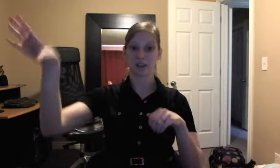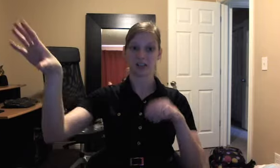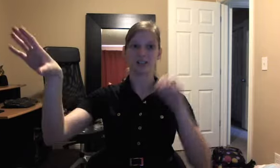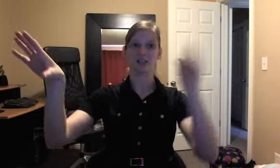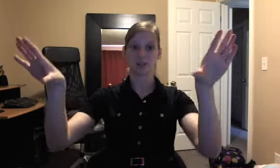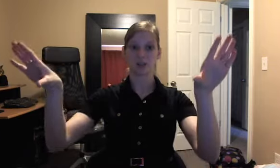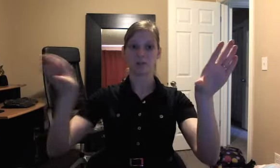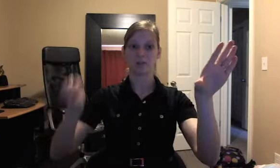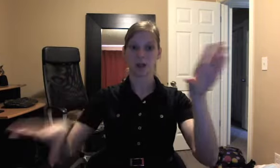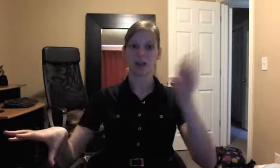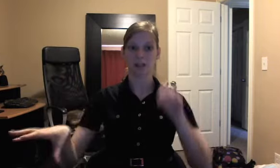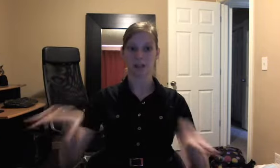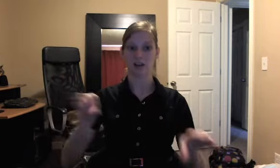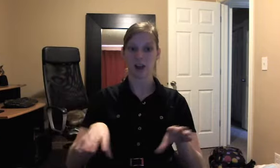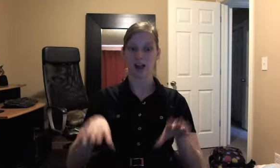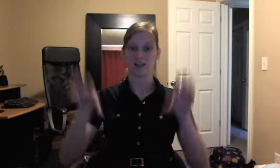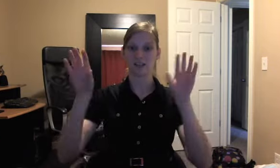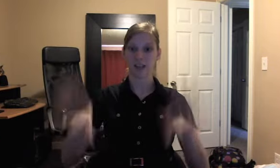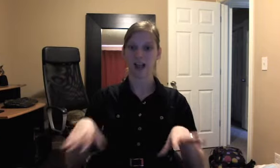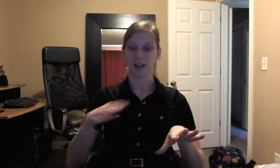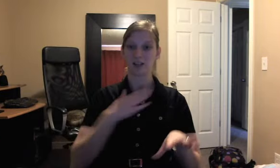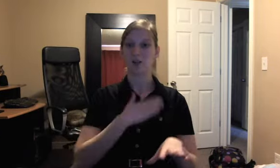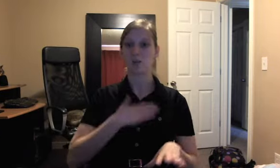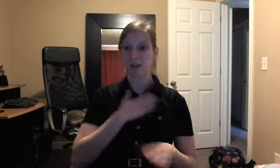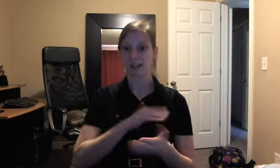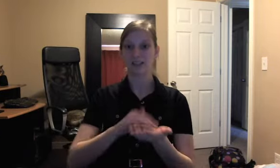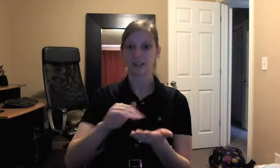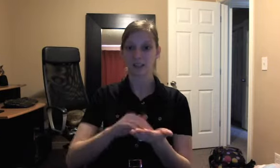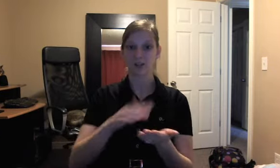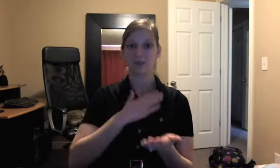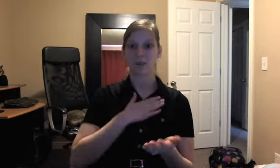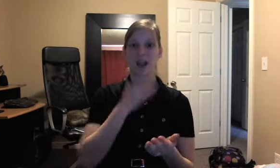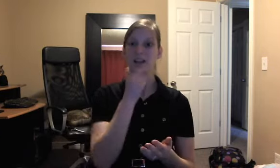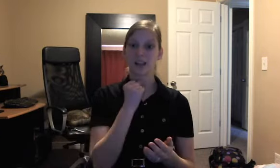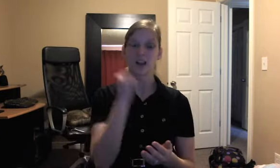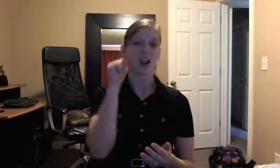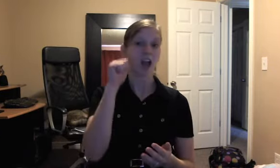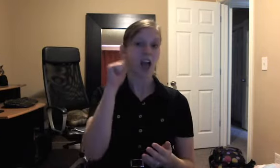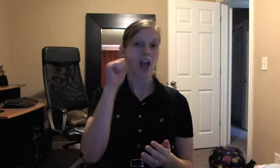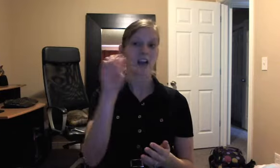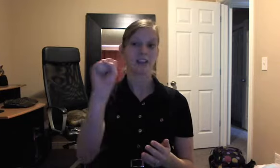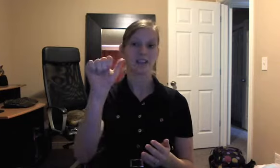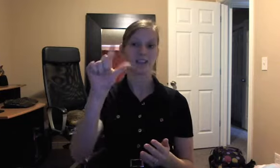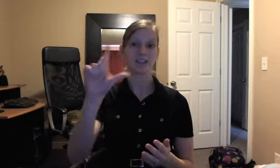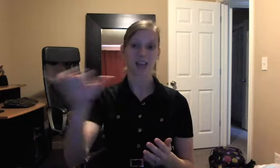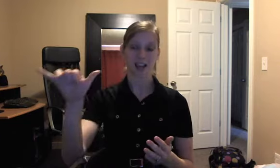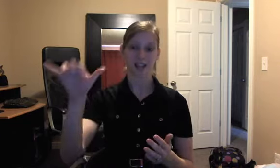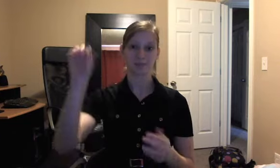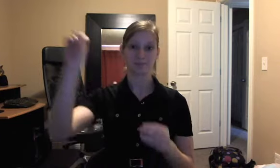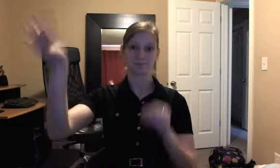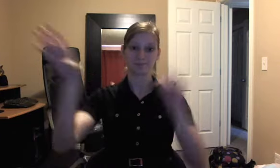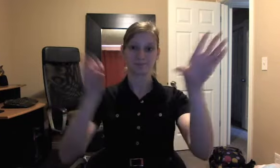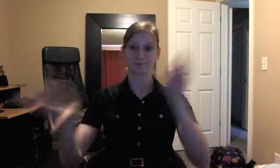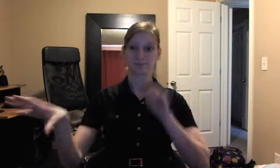excuse my dear Aunt Sally. Class. Yes. Oh, what a wonderful display of gestures.